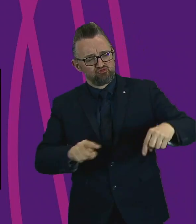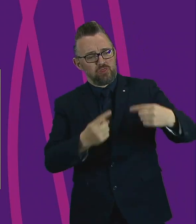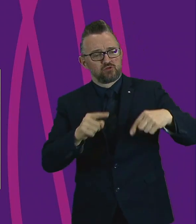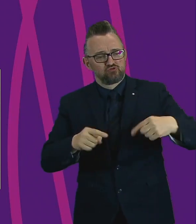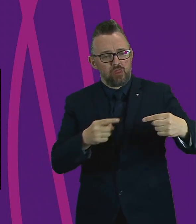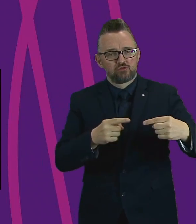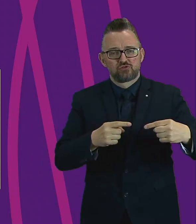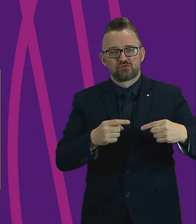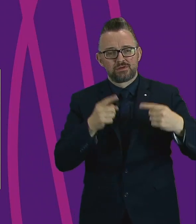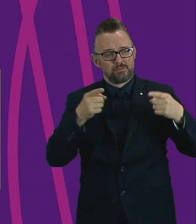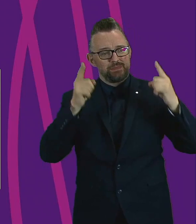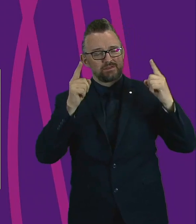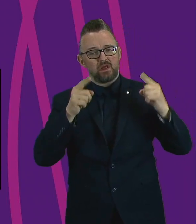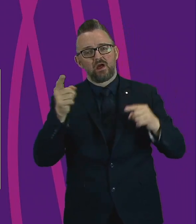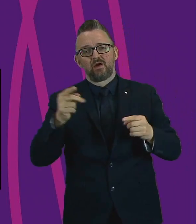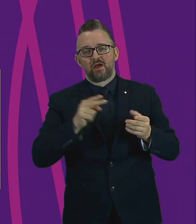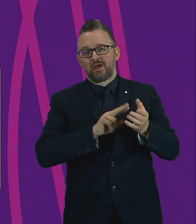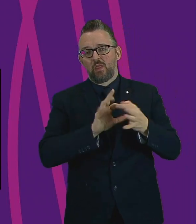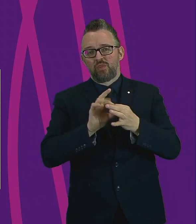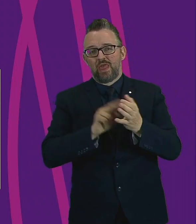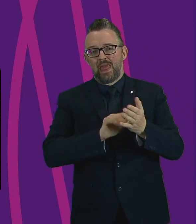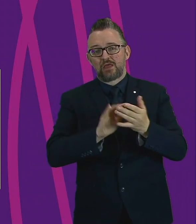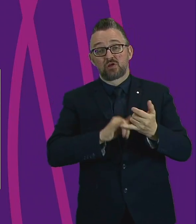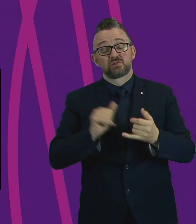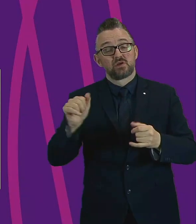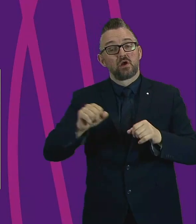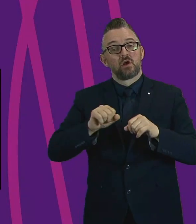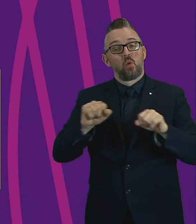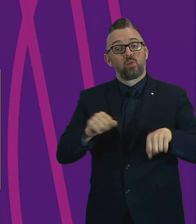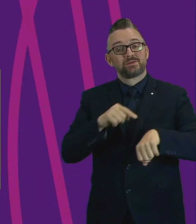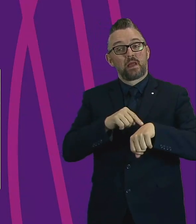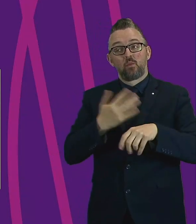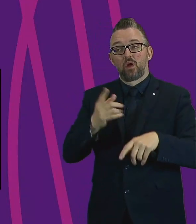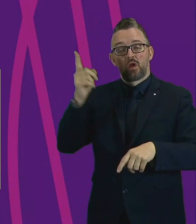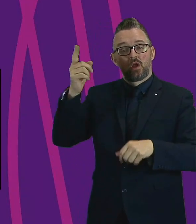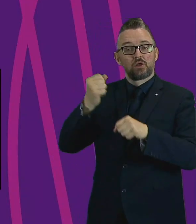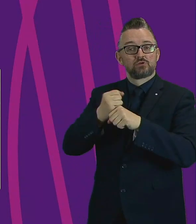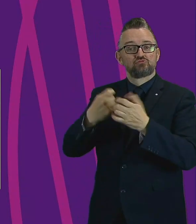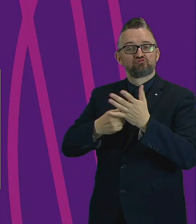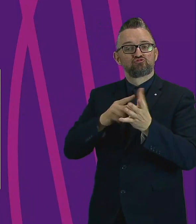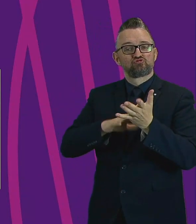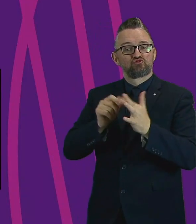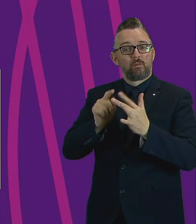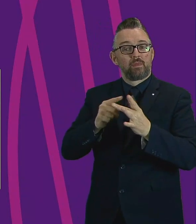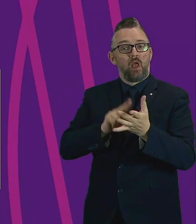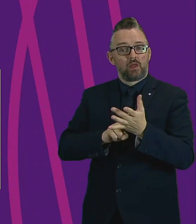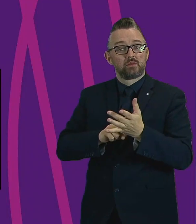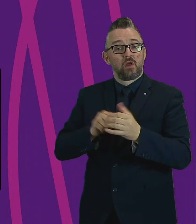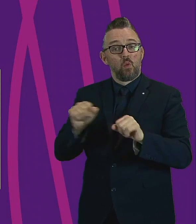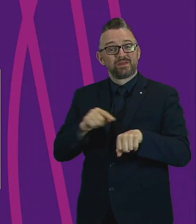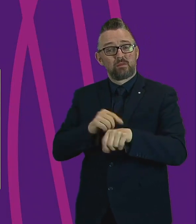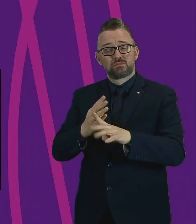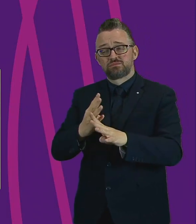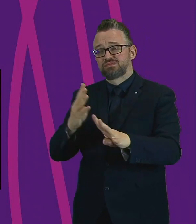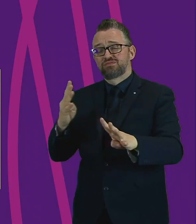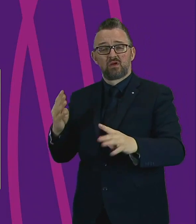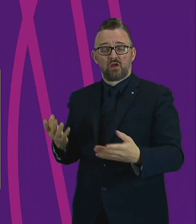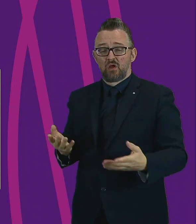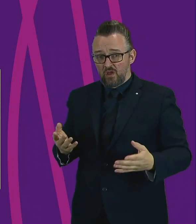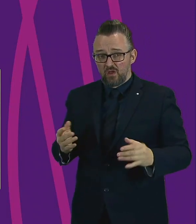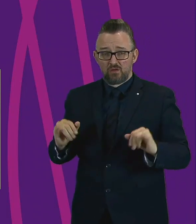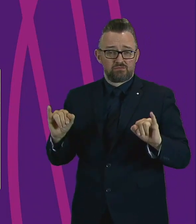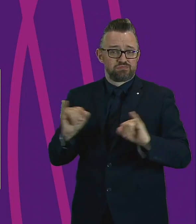for example, NHS Grampian has some of the worst waiting time records in Scotland, and progress toward addressing these has